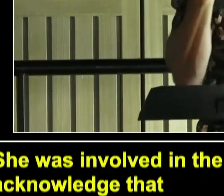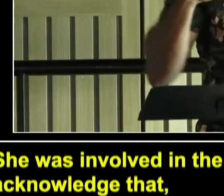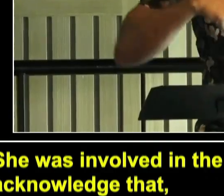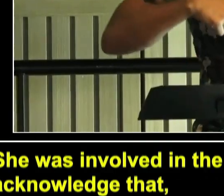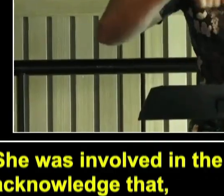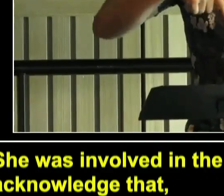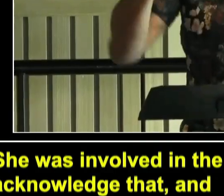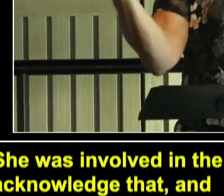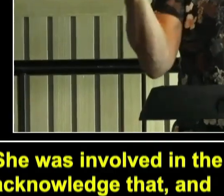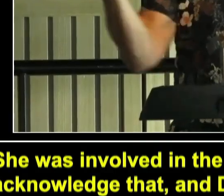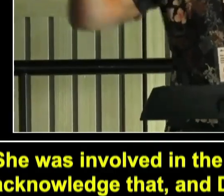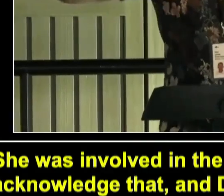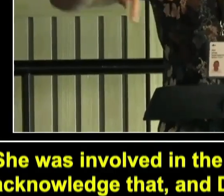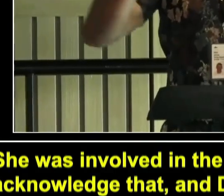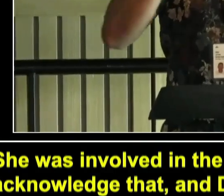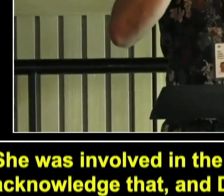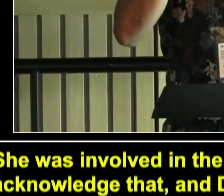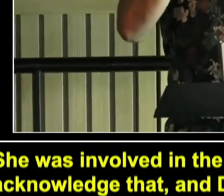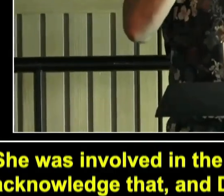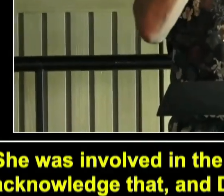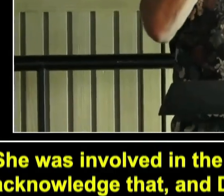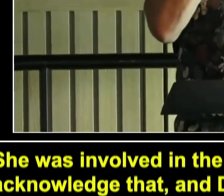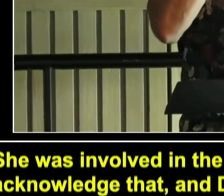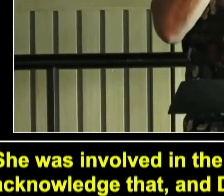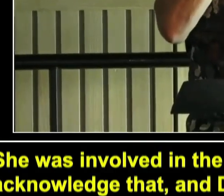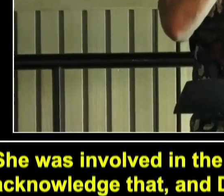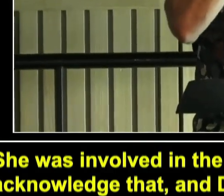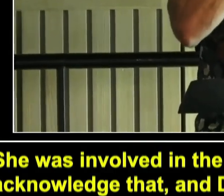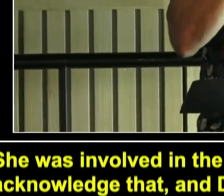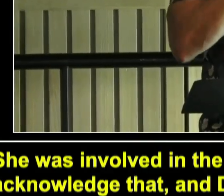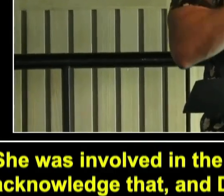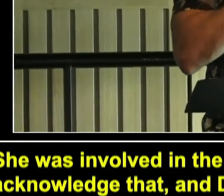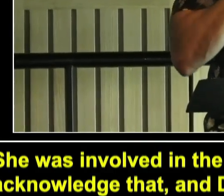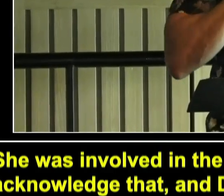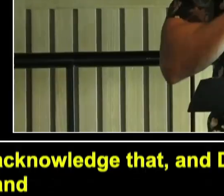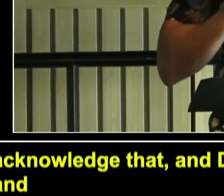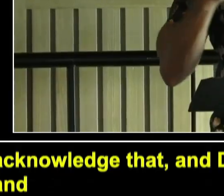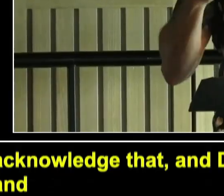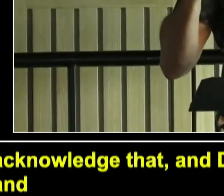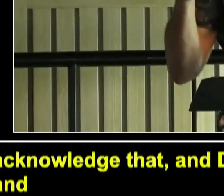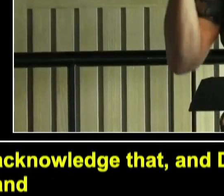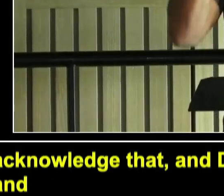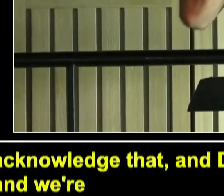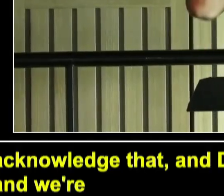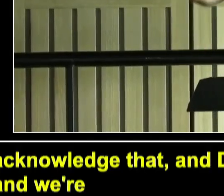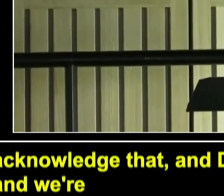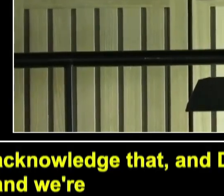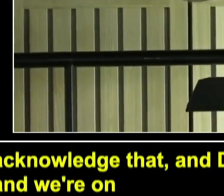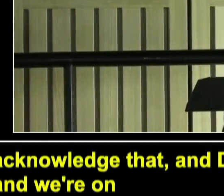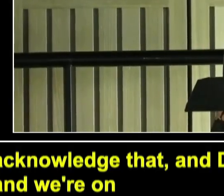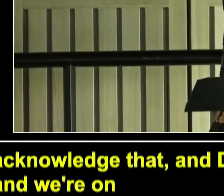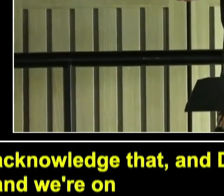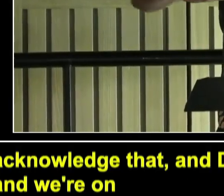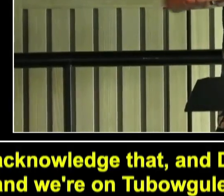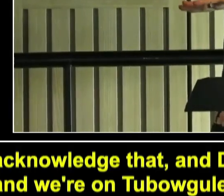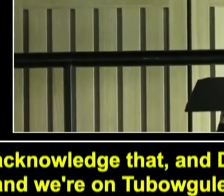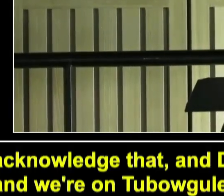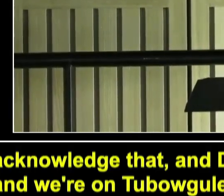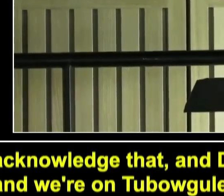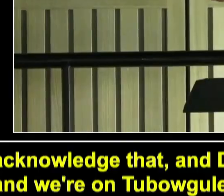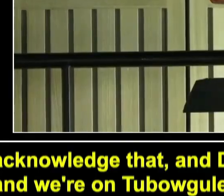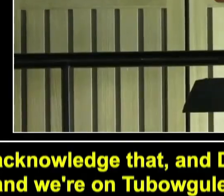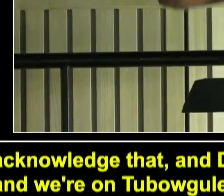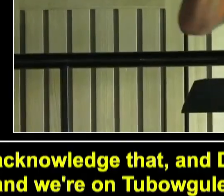thank you so much for welcoming us here, and we're on Tubagali land. And Tubagali is where the Sydney Opera